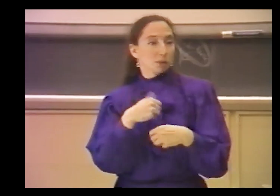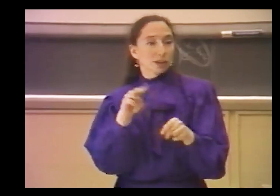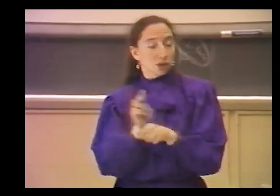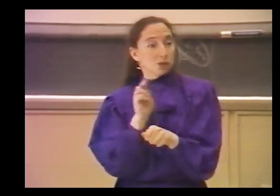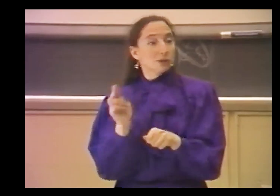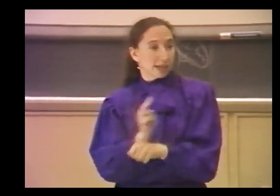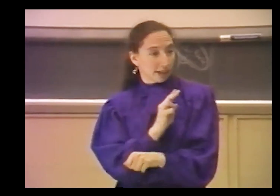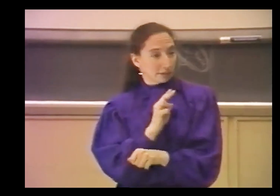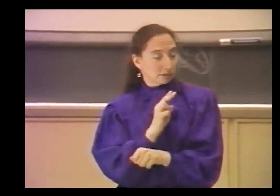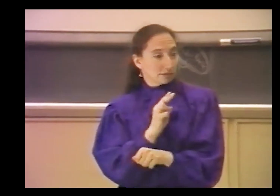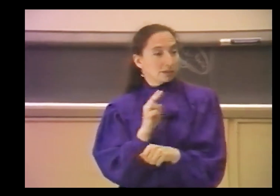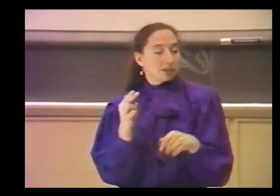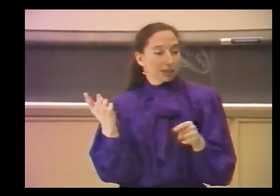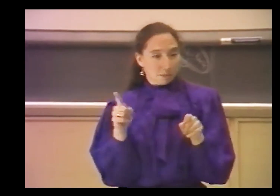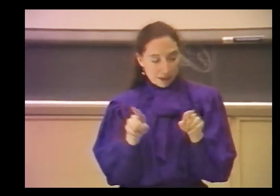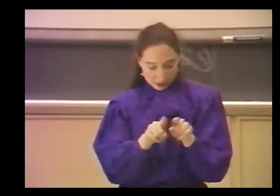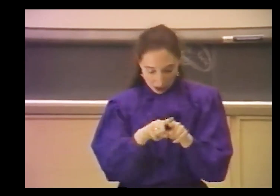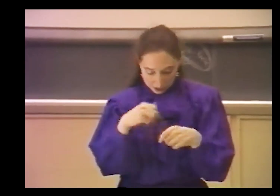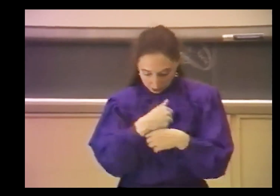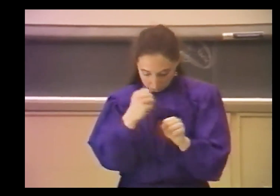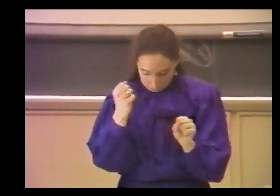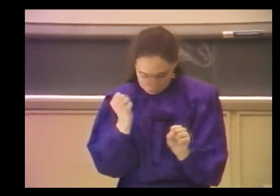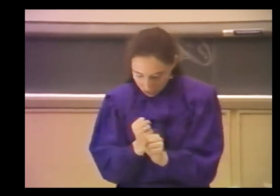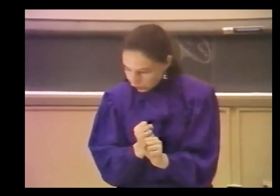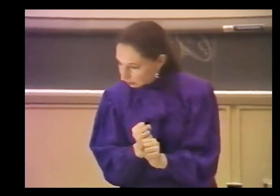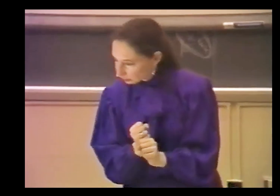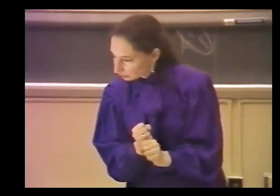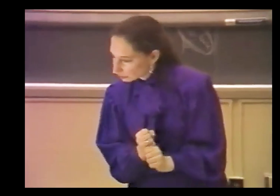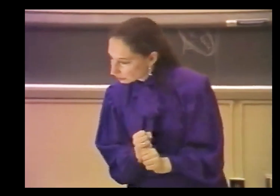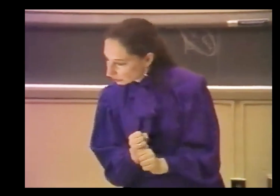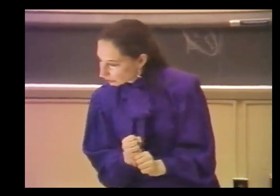actually using something like make.